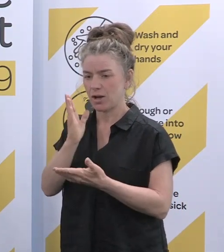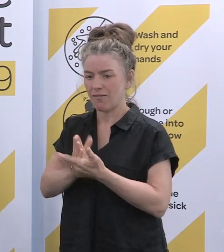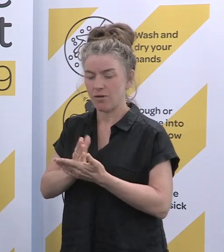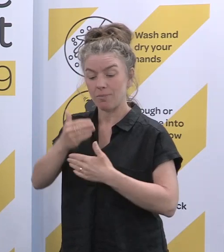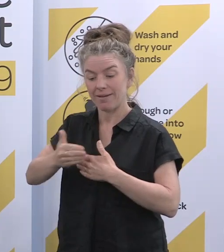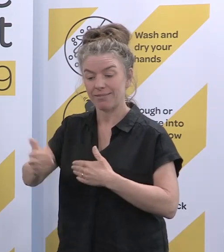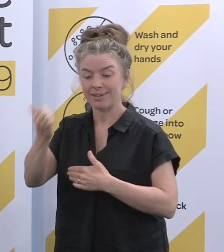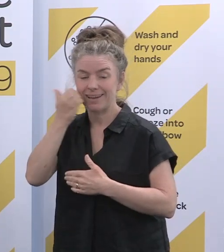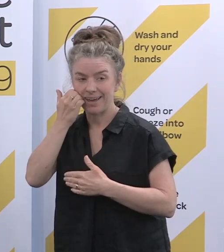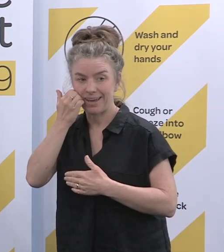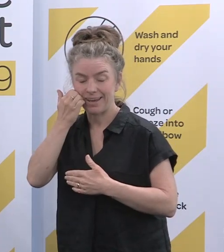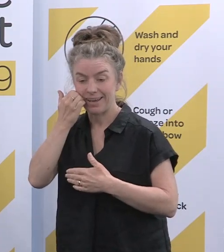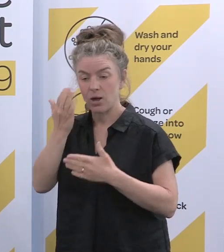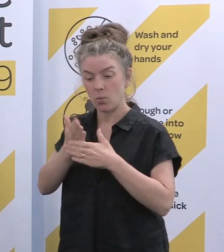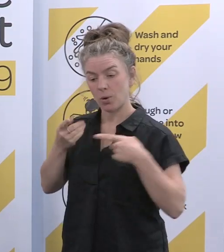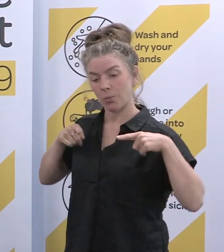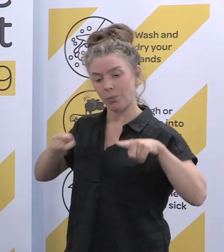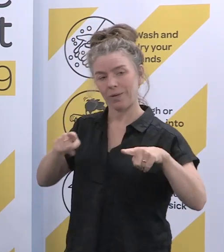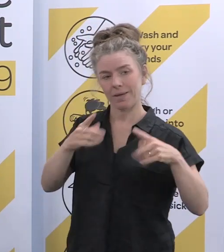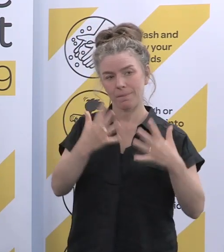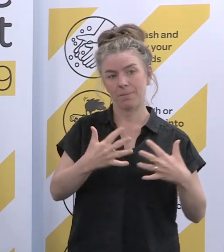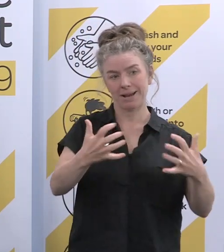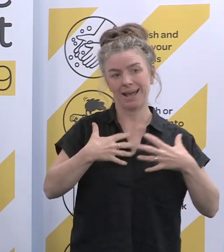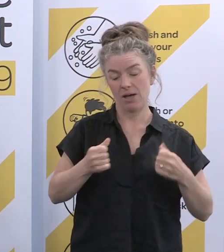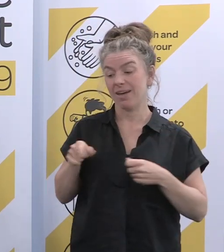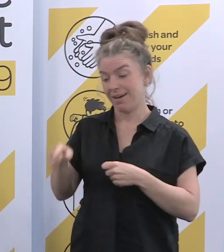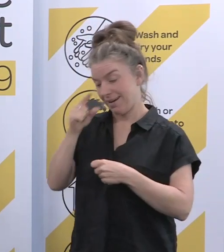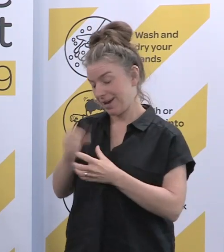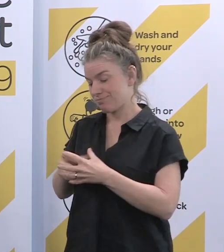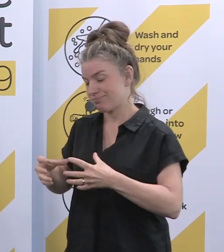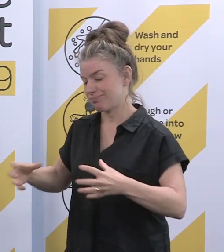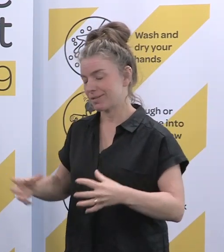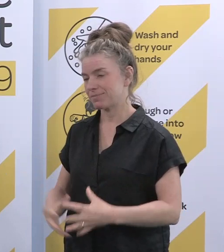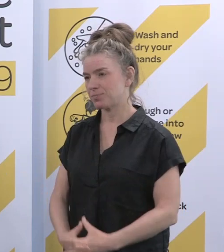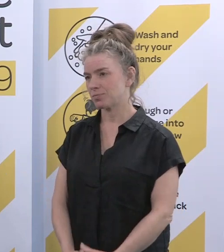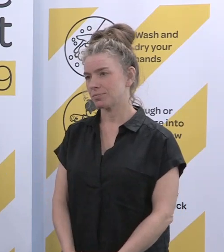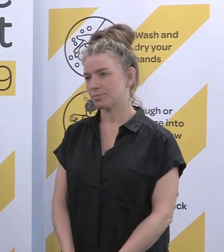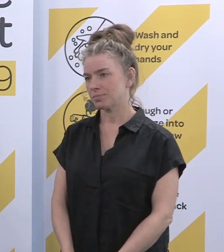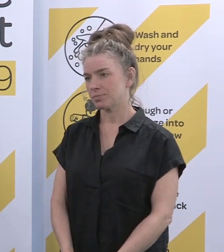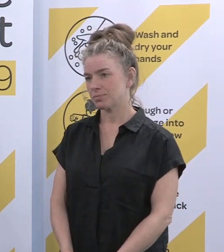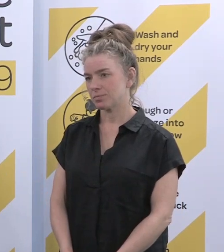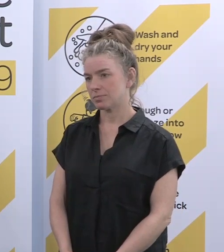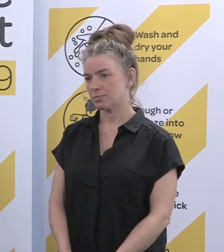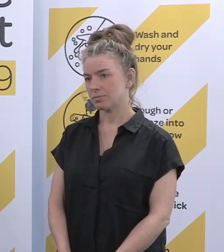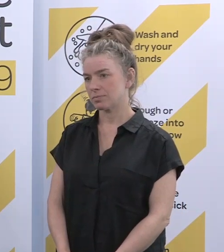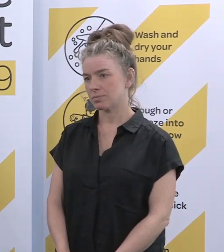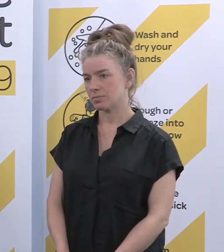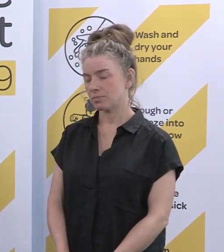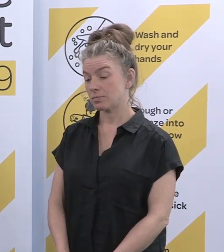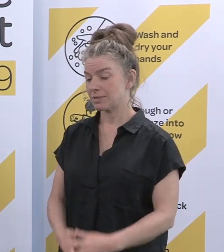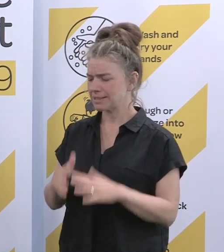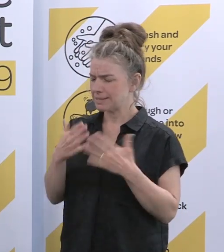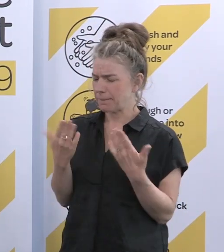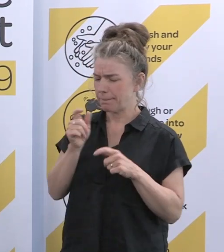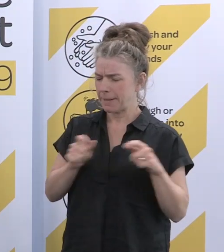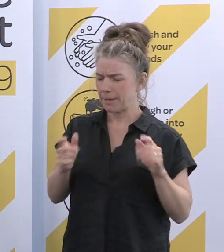unit capacity, and it is also scalable up as and when needed. There's So an increasing Ministry of number of New Health Zealand is- scientists pushing to raise the alert level straight to